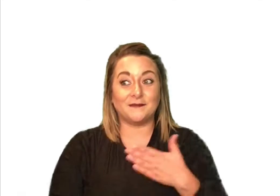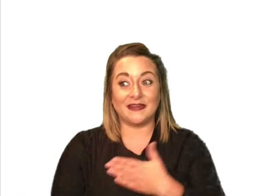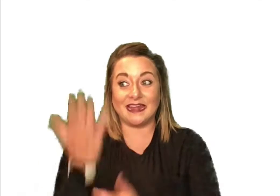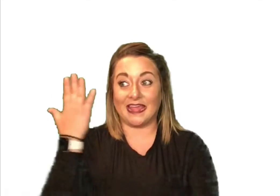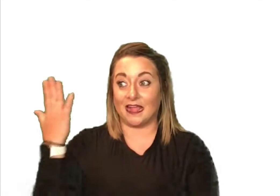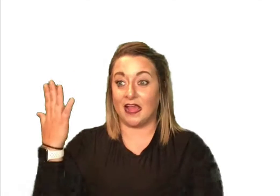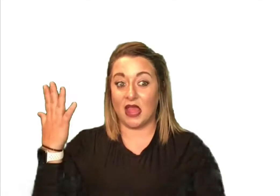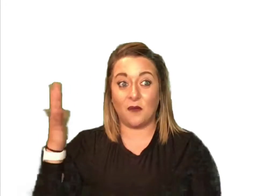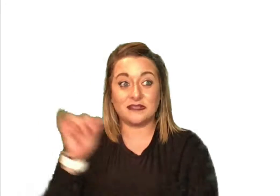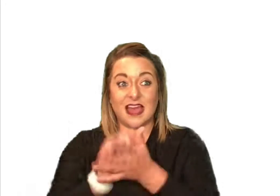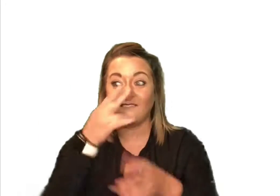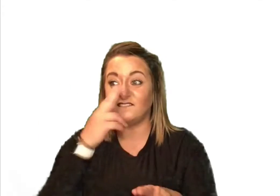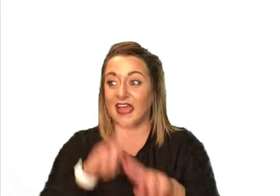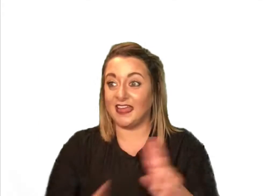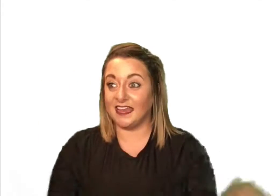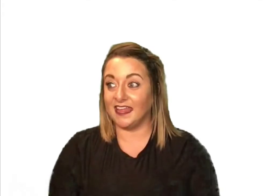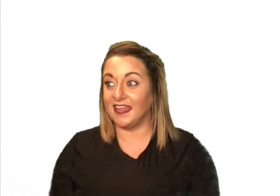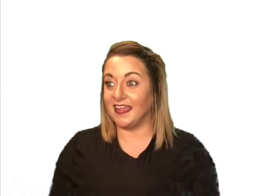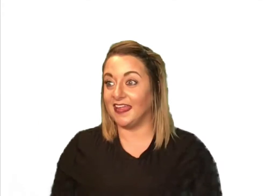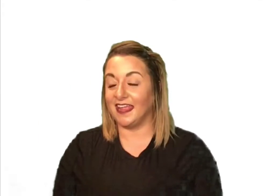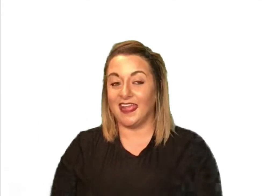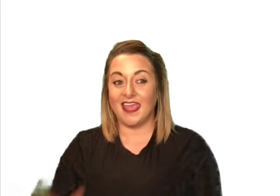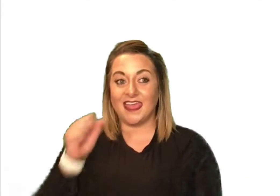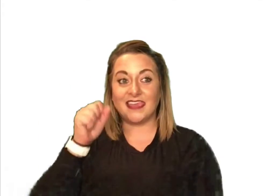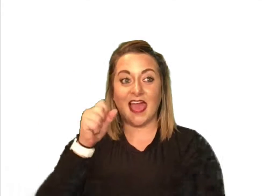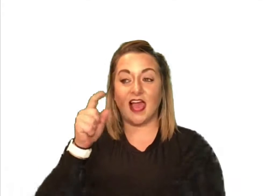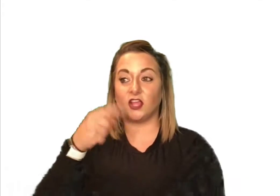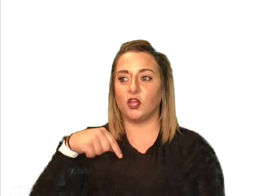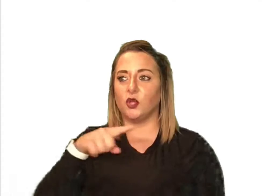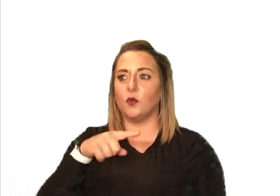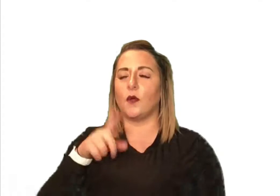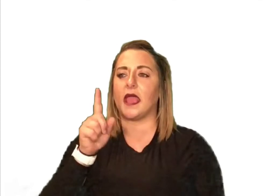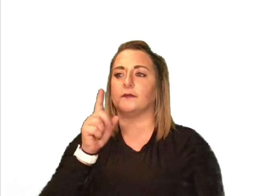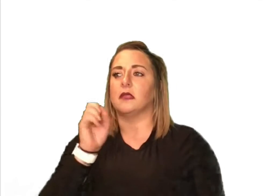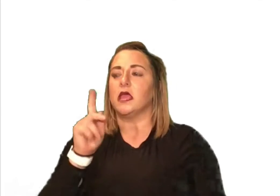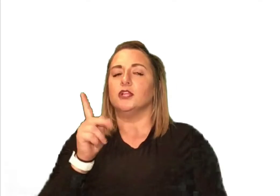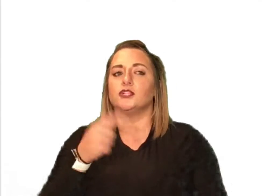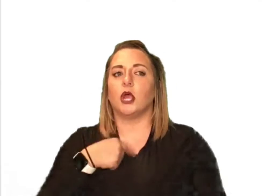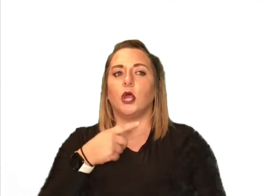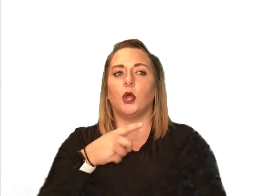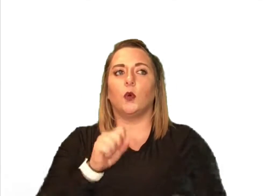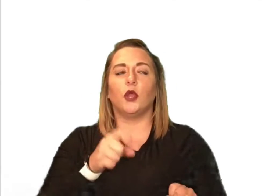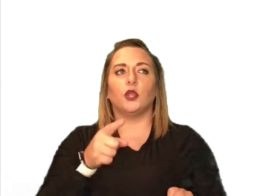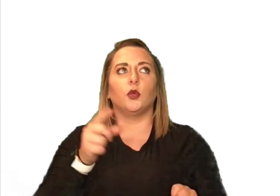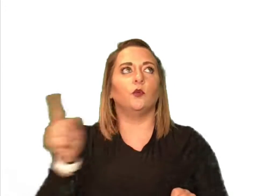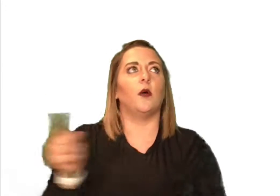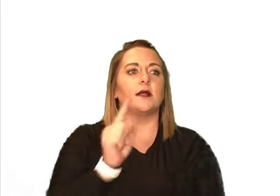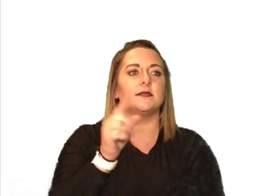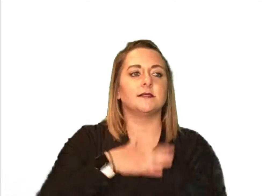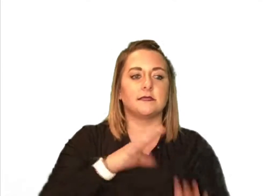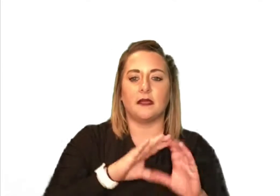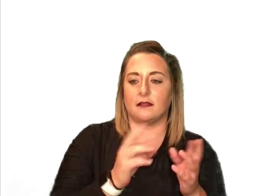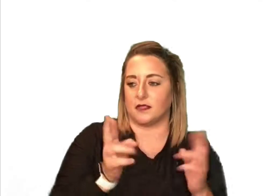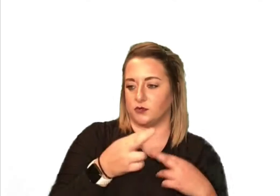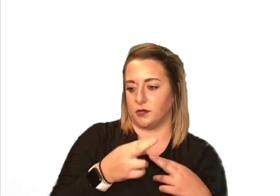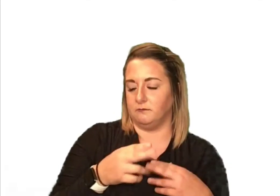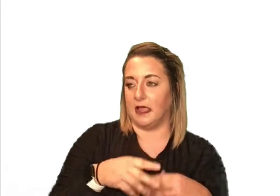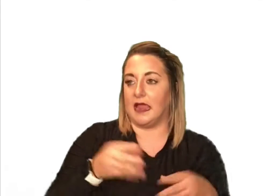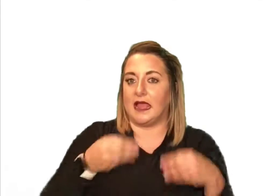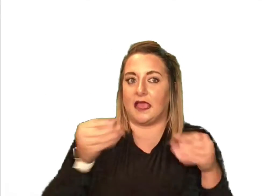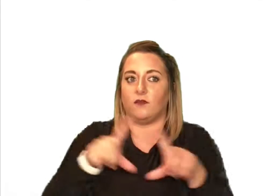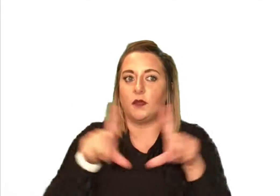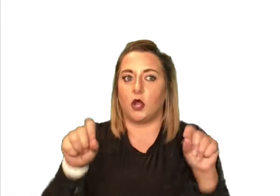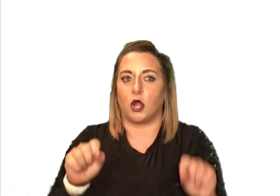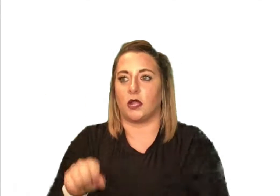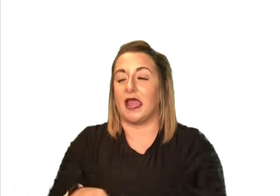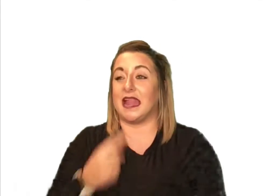Okay, good morning. Was that fun? Yeah, okay. So you walked into my classroom